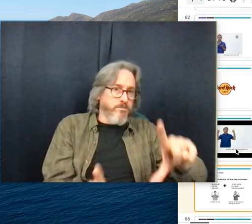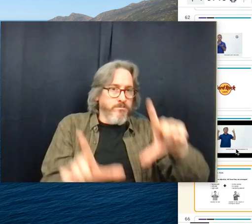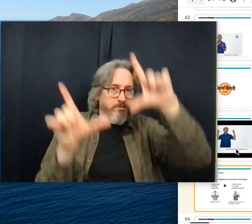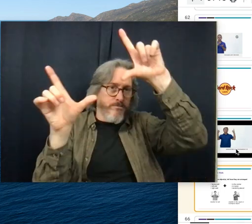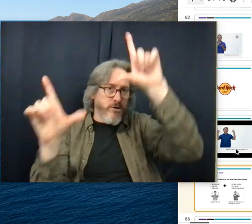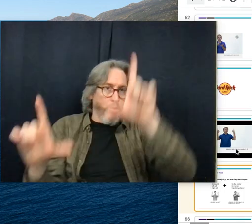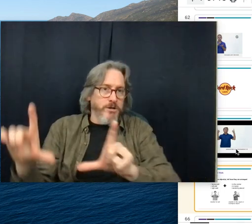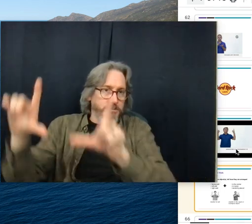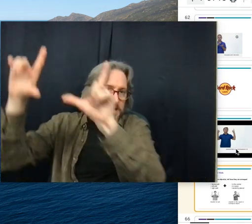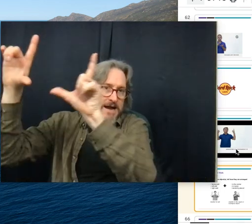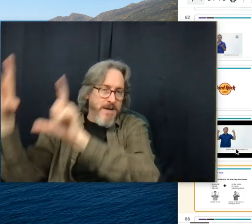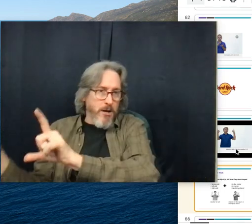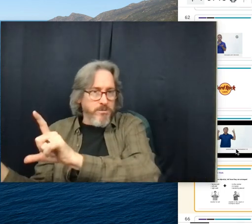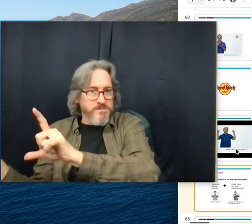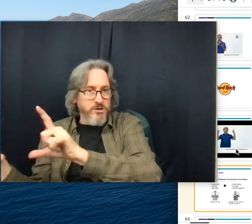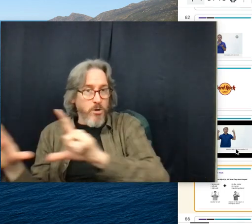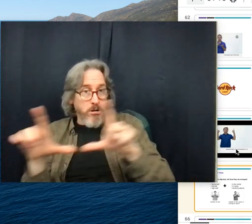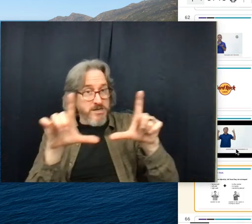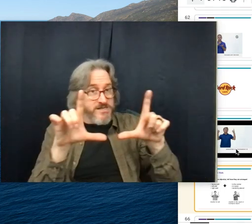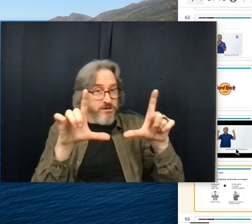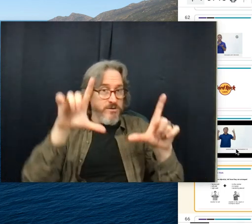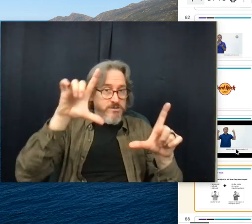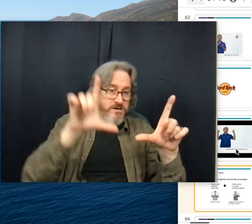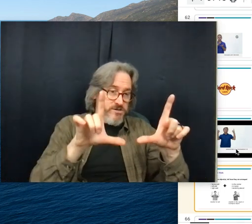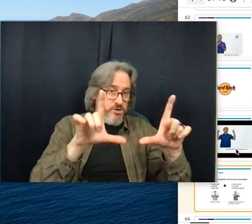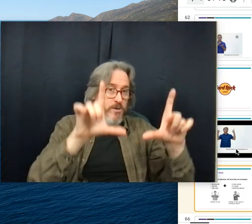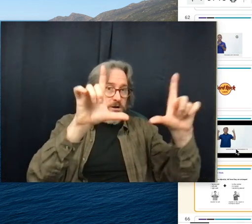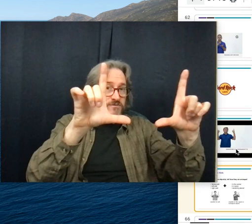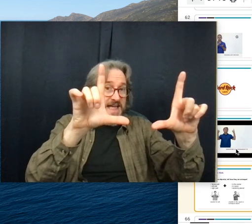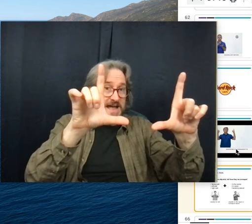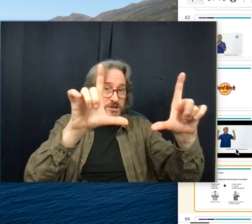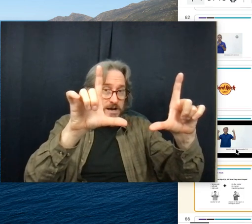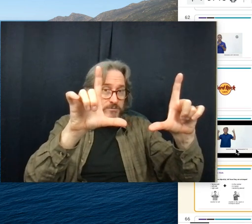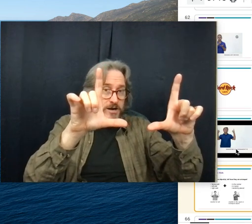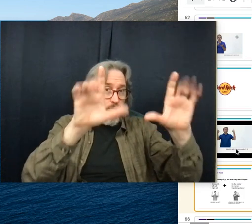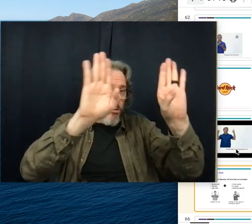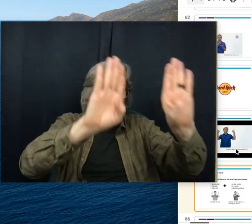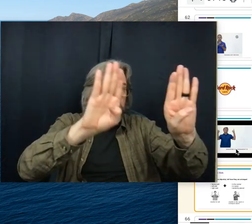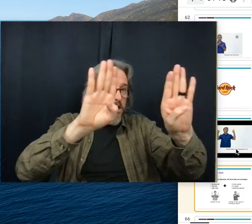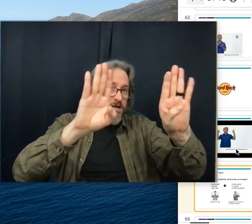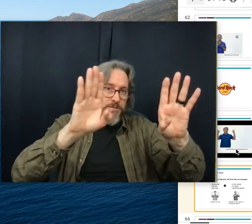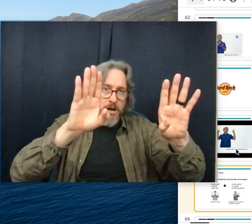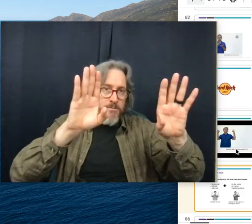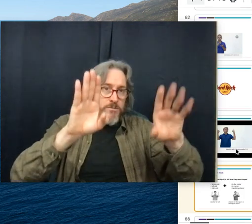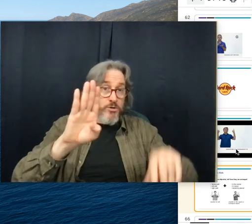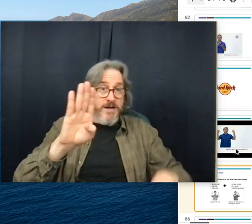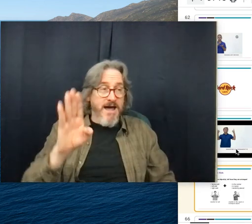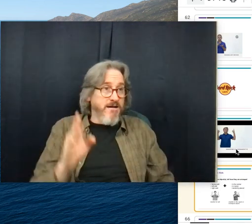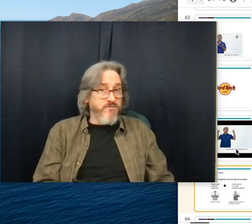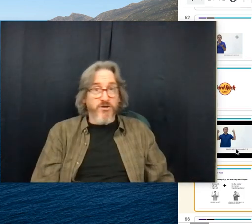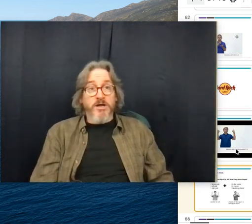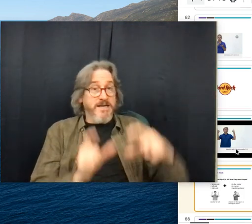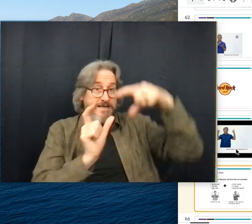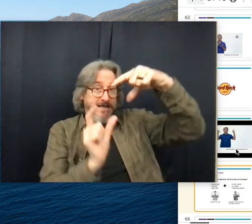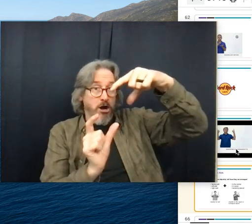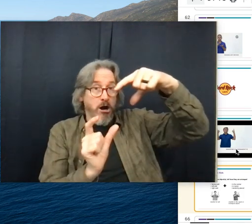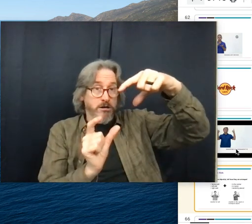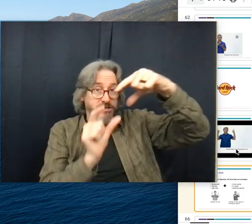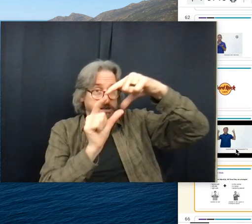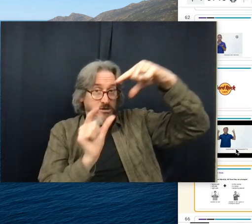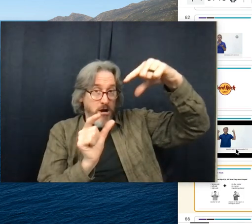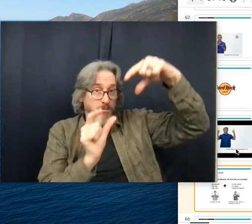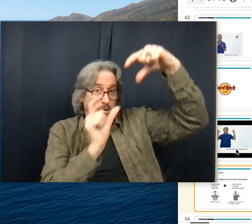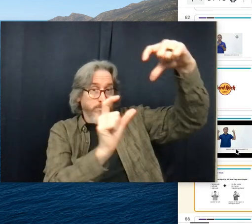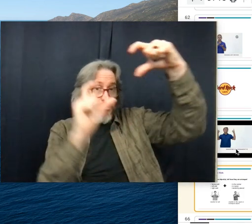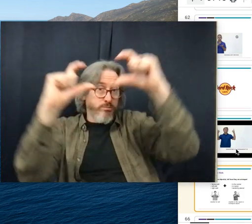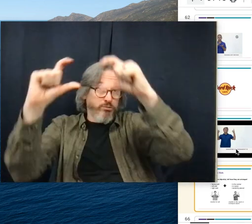know, gold and platinum albums on the wall, because they're the square, flat shape, right? Or you could have guitars,